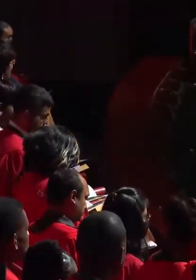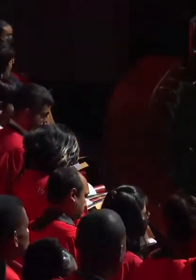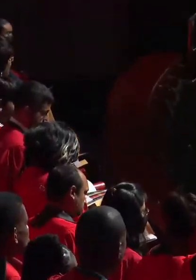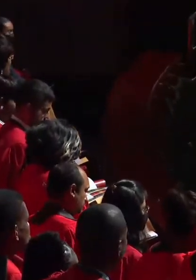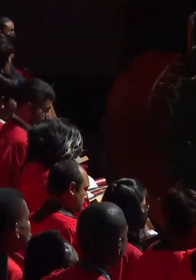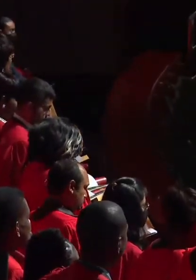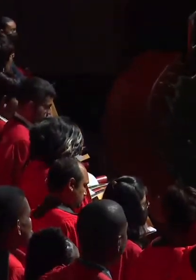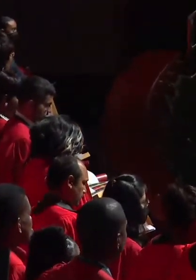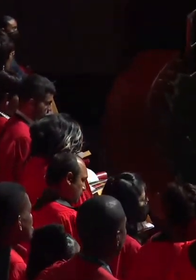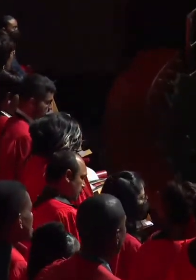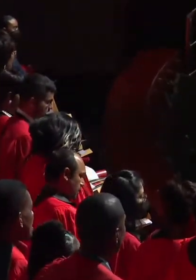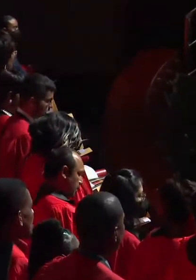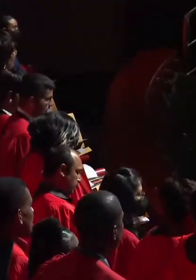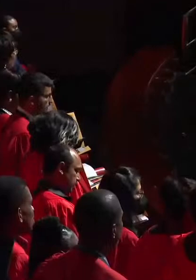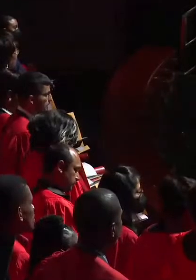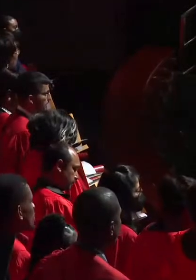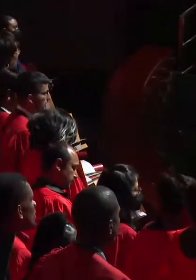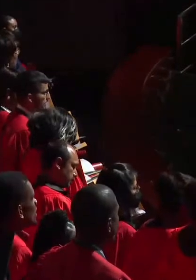and entrepreneurship,